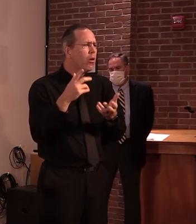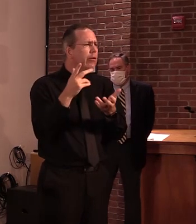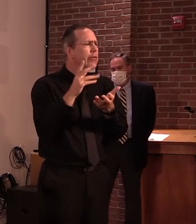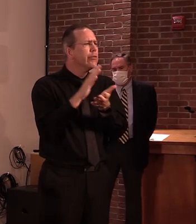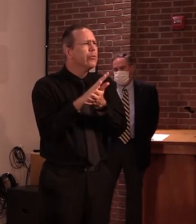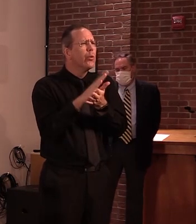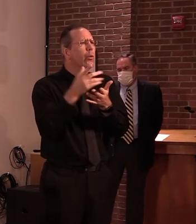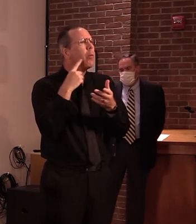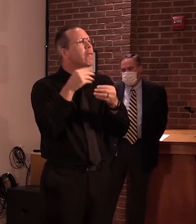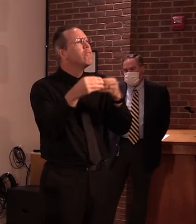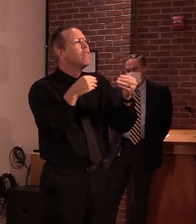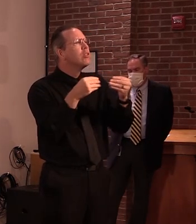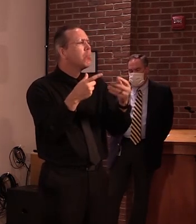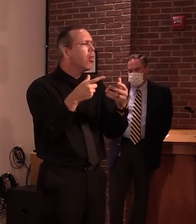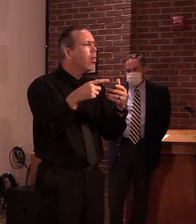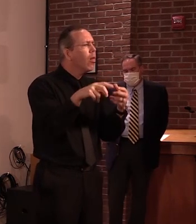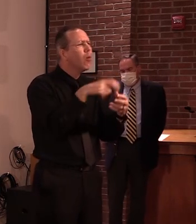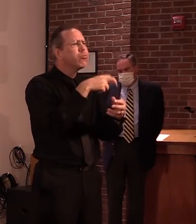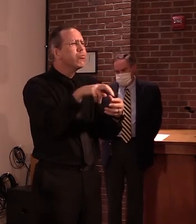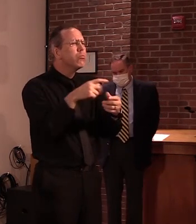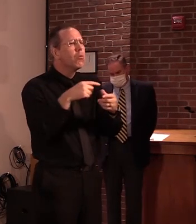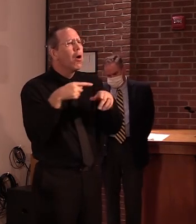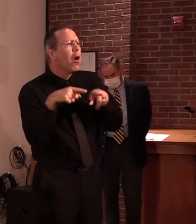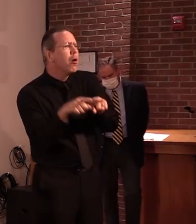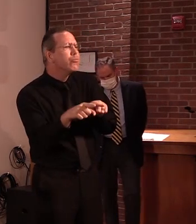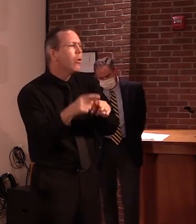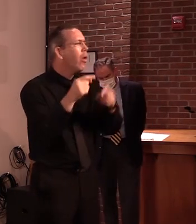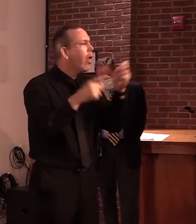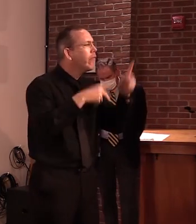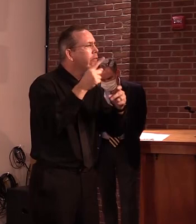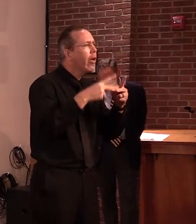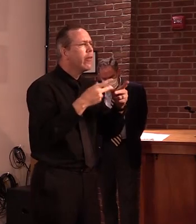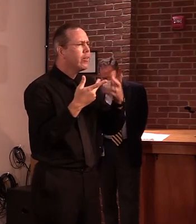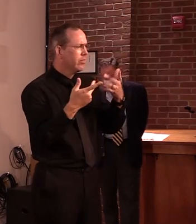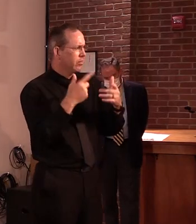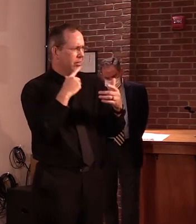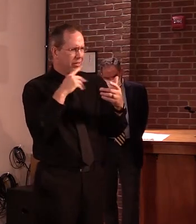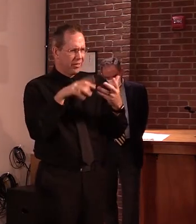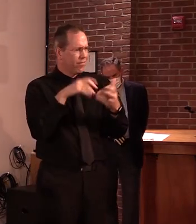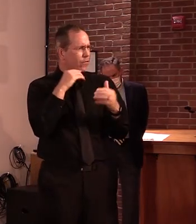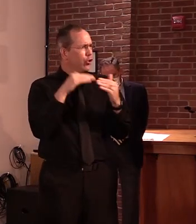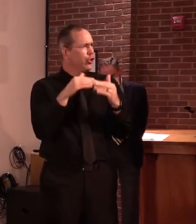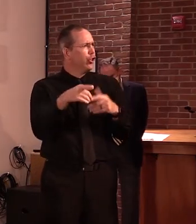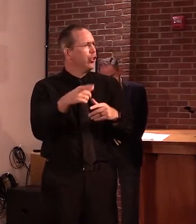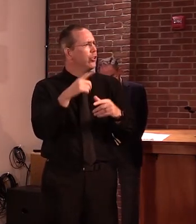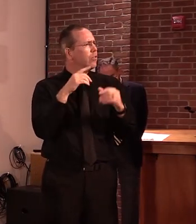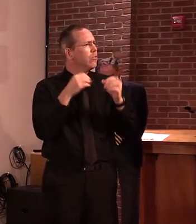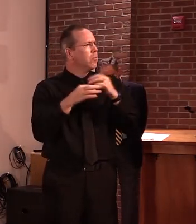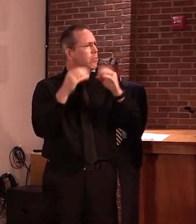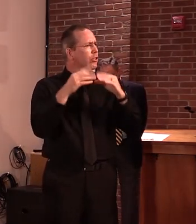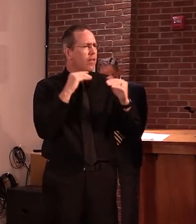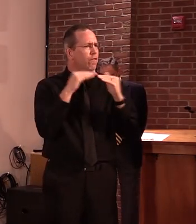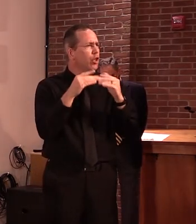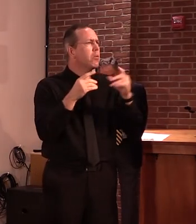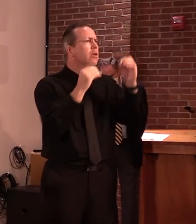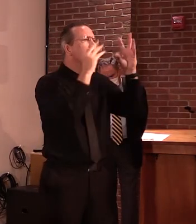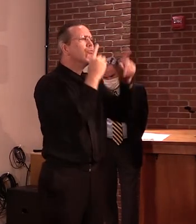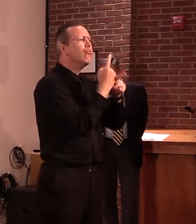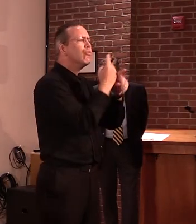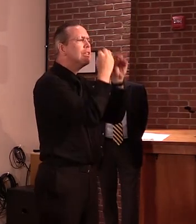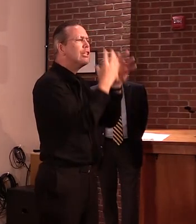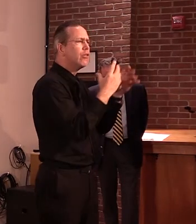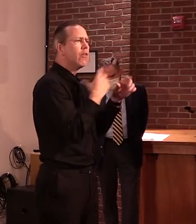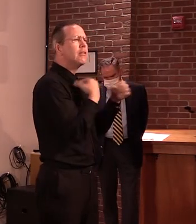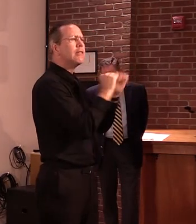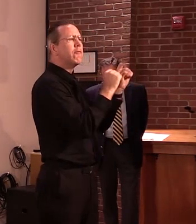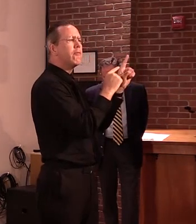by their union, and so, because of that, their salaries are pretty safe, but I'm wondering what the state's